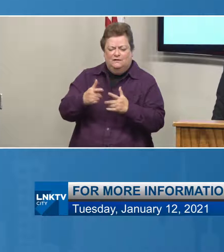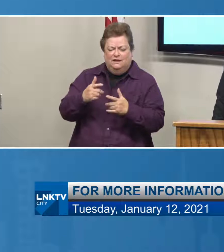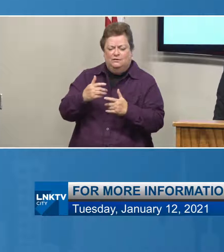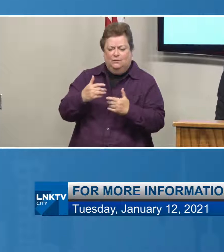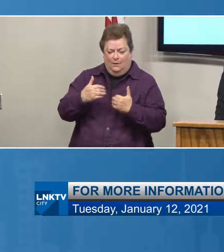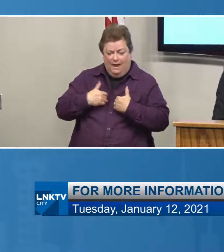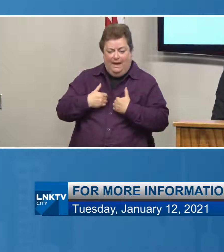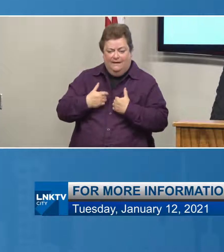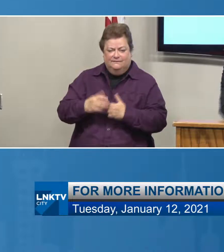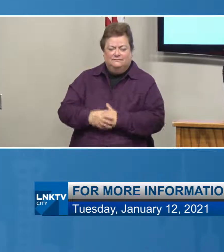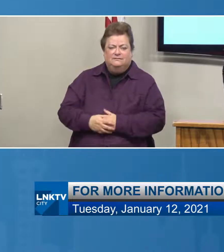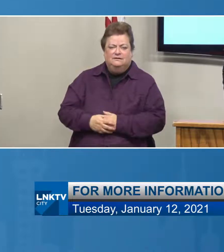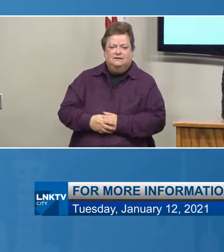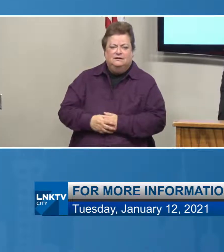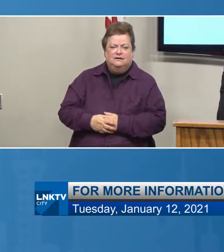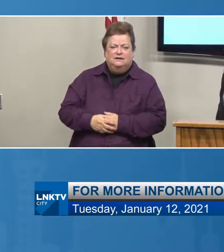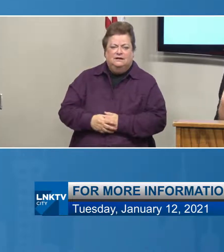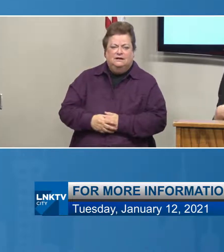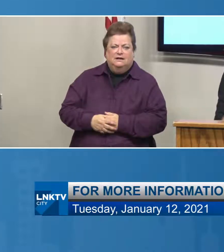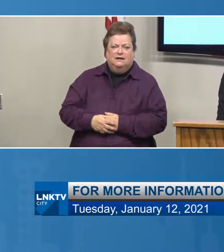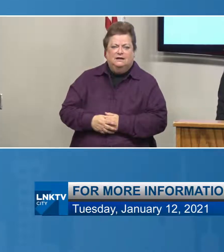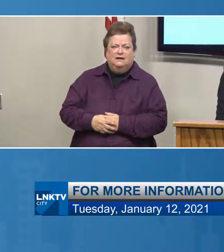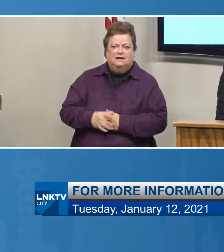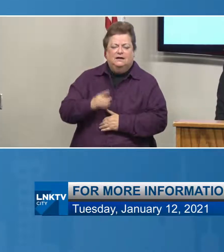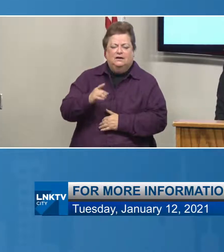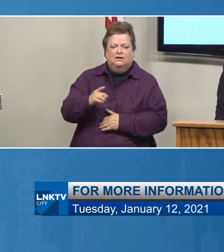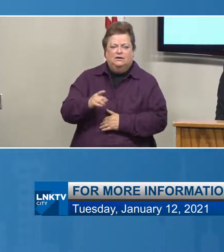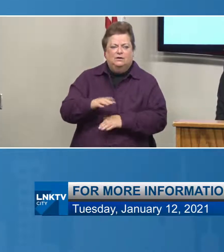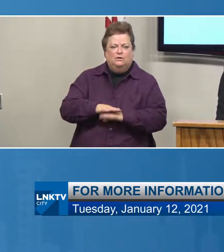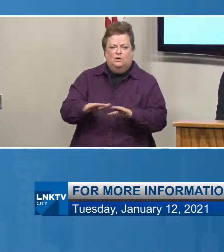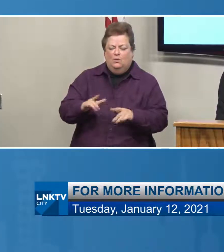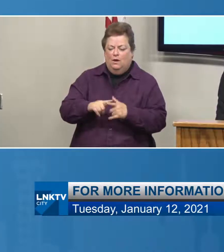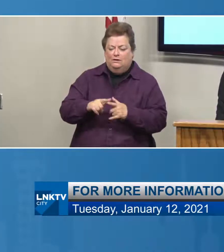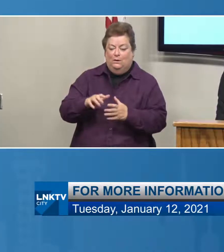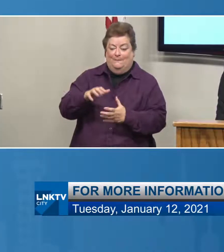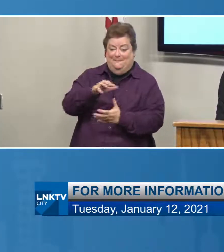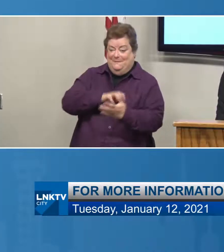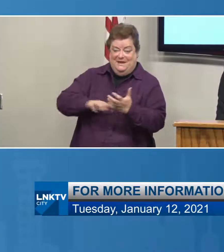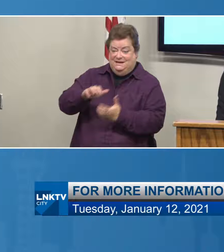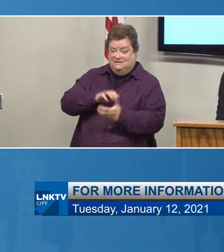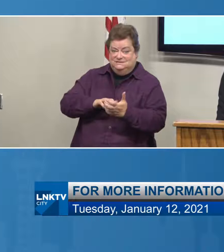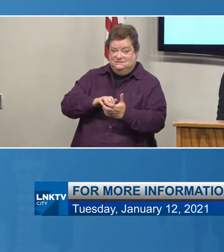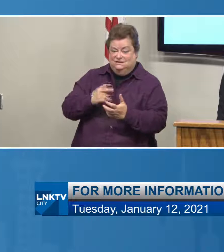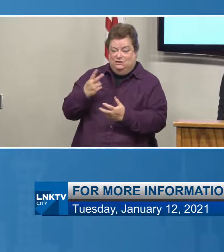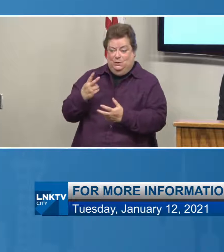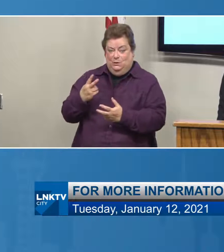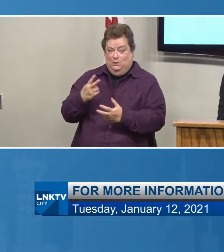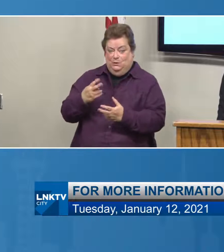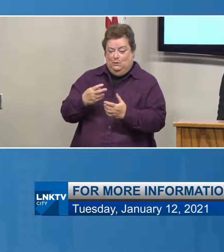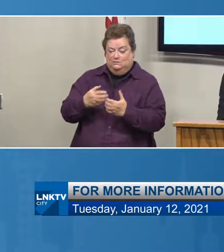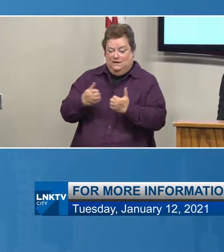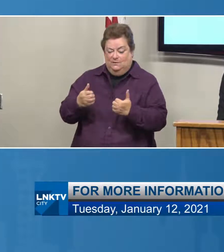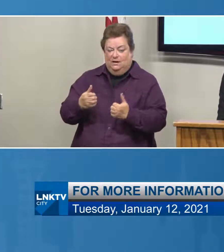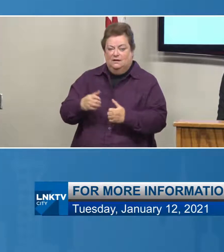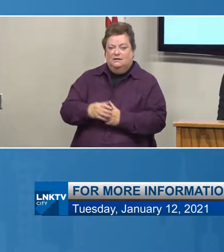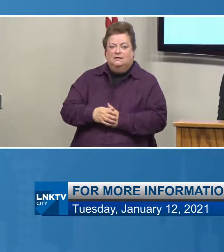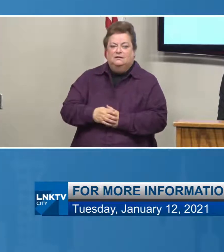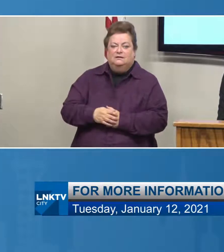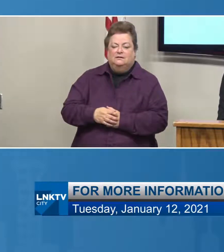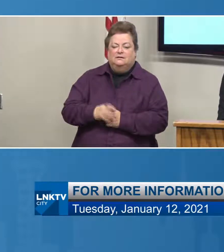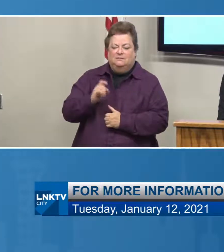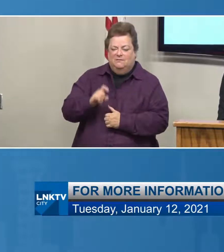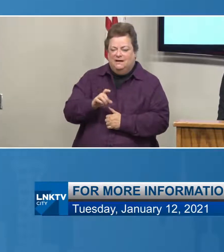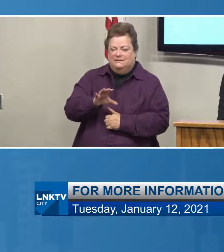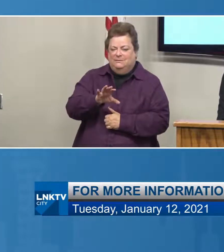occur, and you don't want to mix the vaccines. You want to have just use